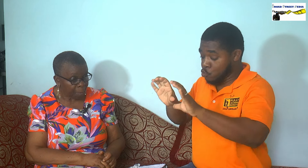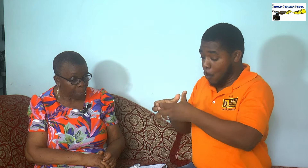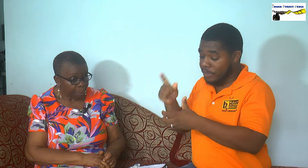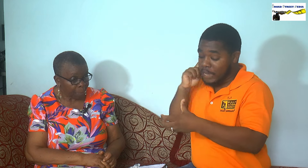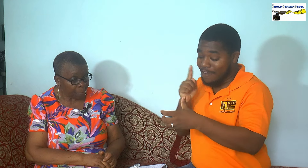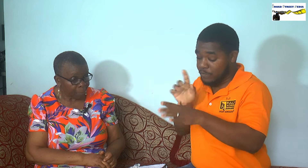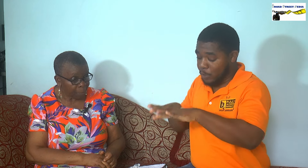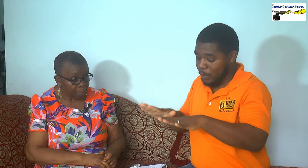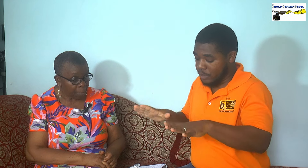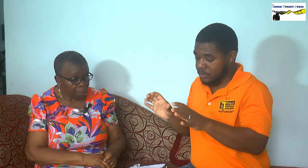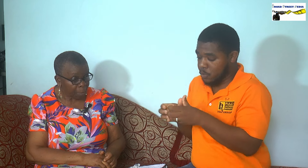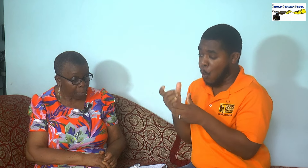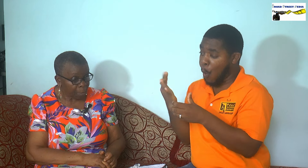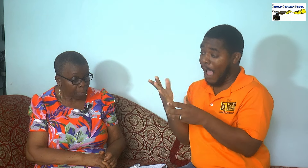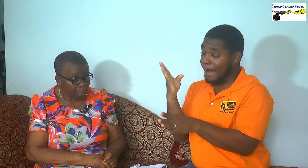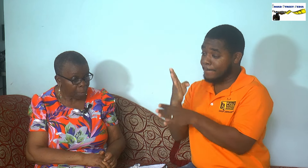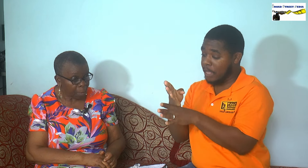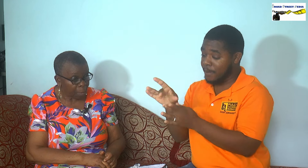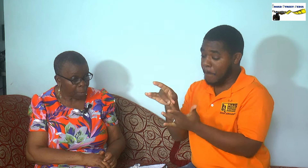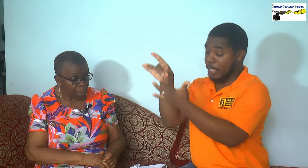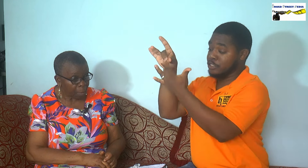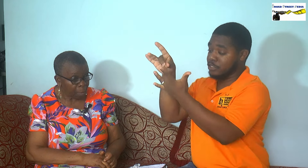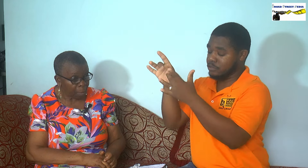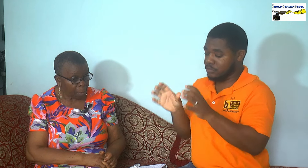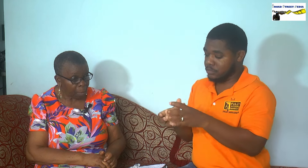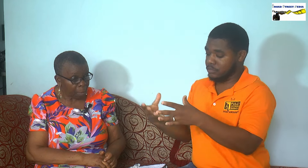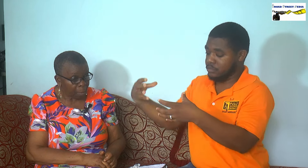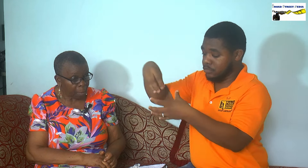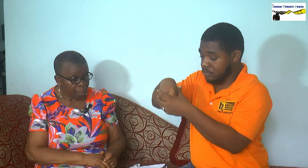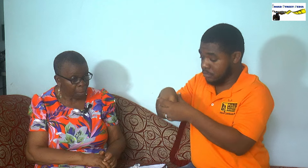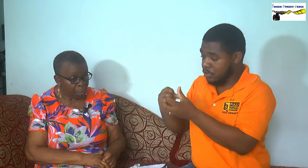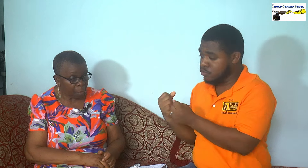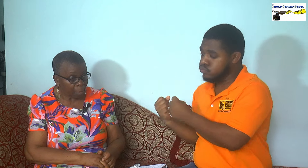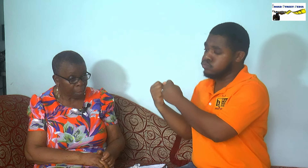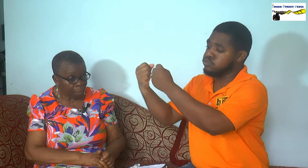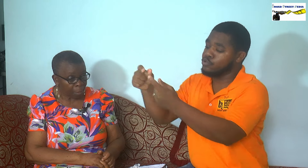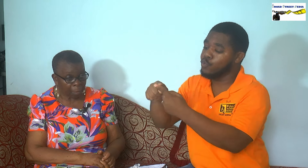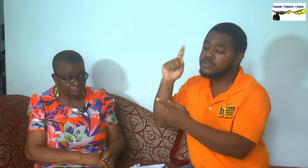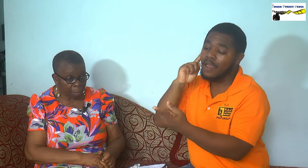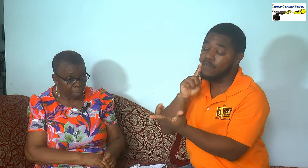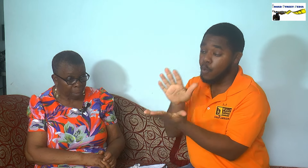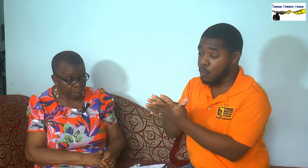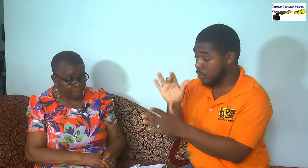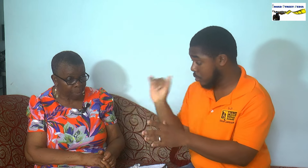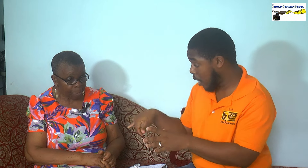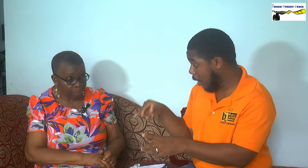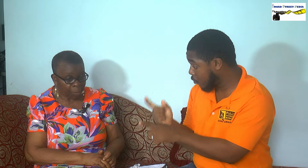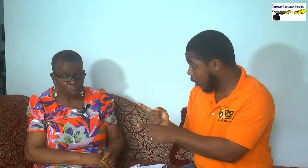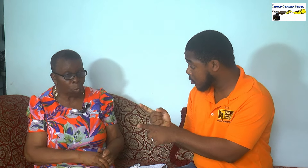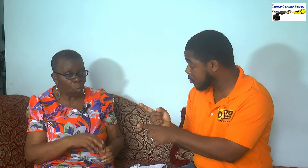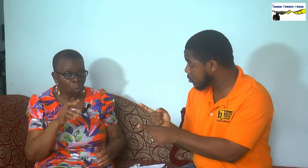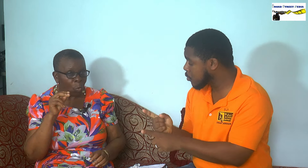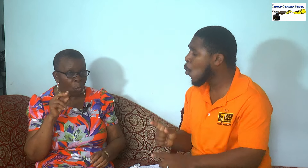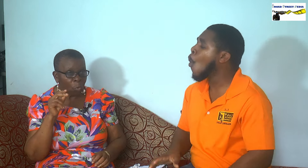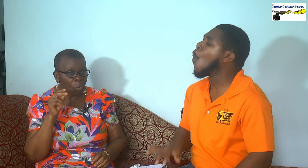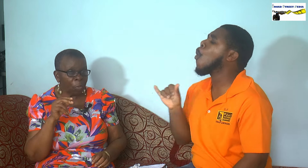to Pineland. Would you travel with a group of deaf who were waiting for a special bus to go to the deaf school? No.